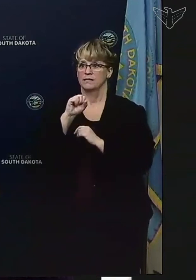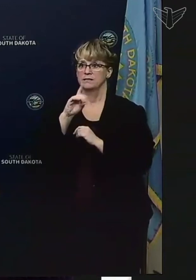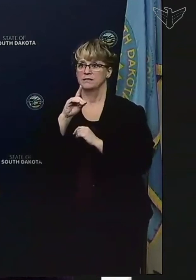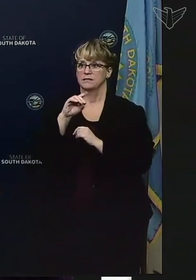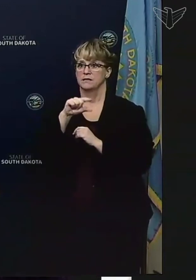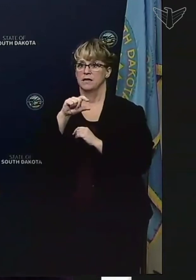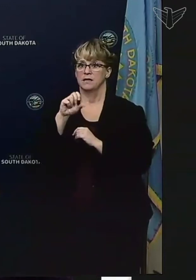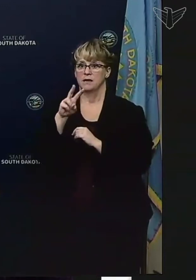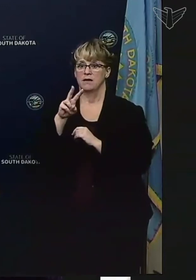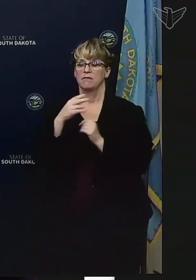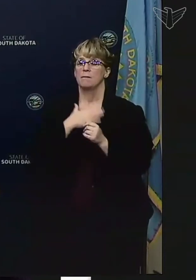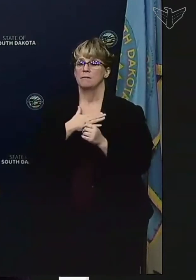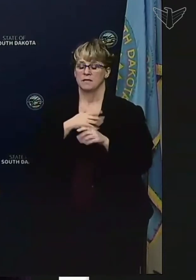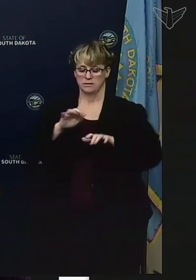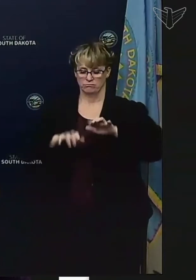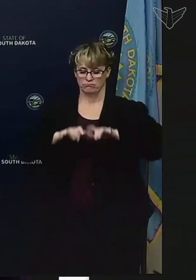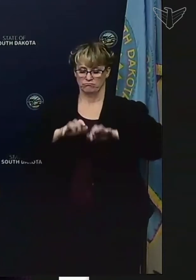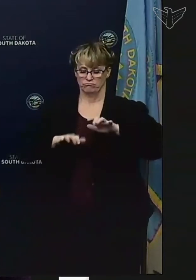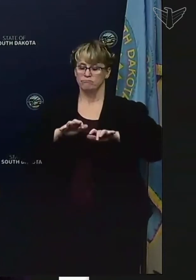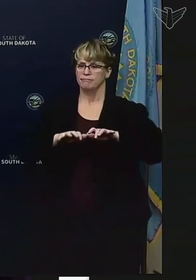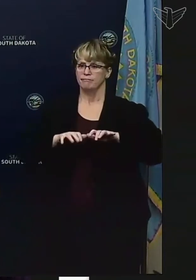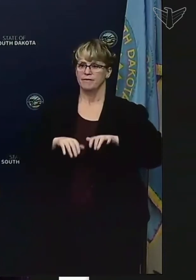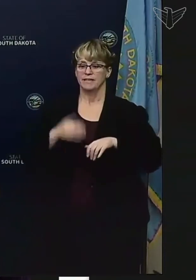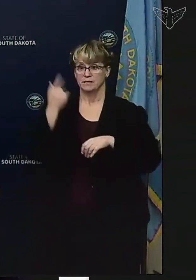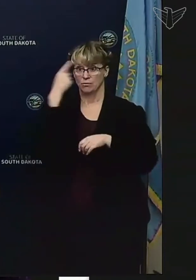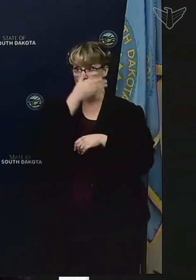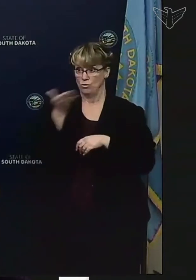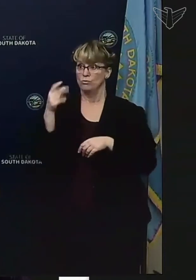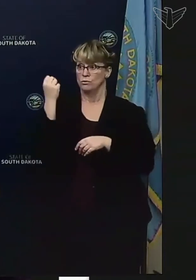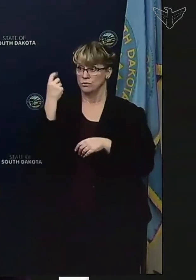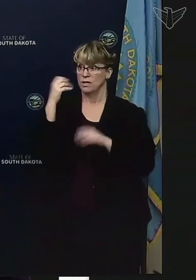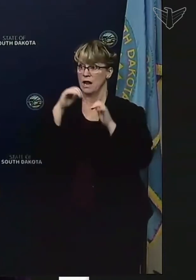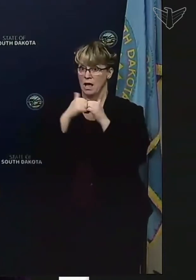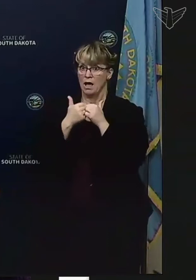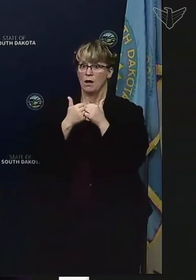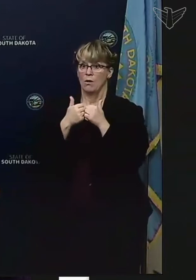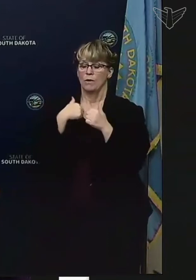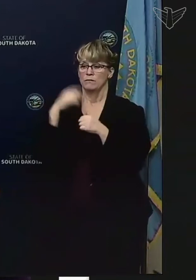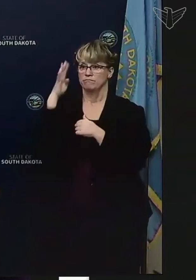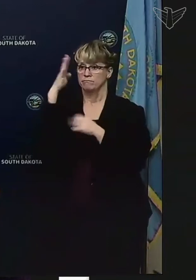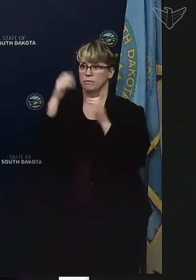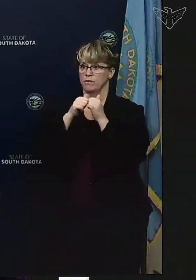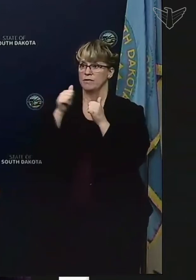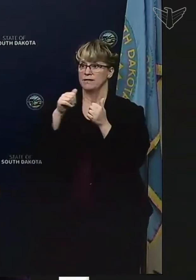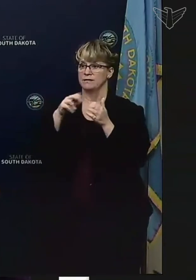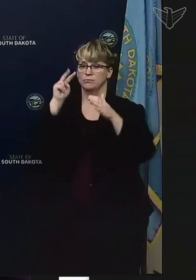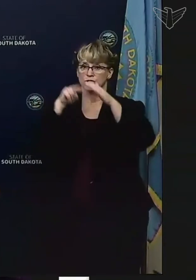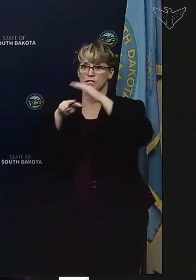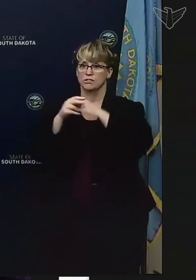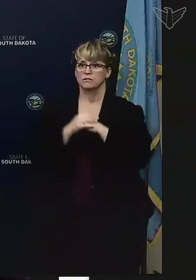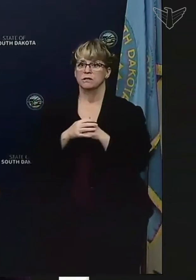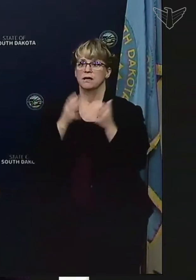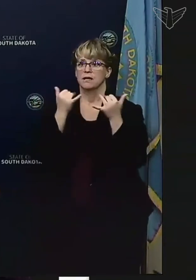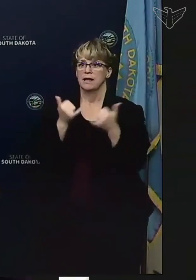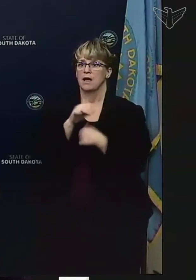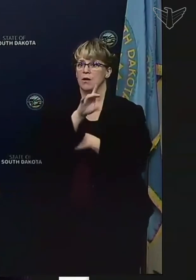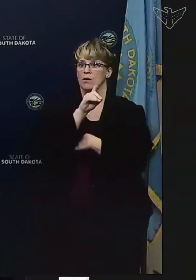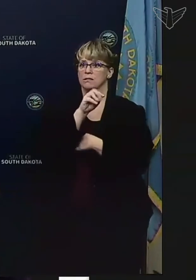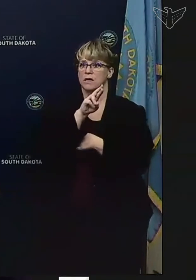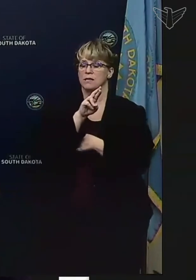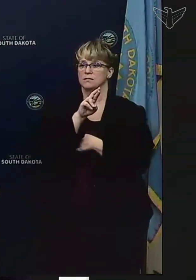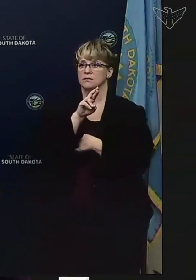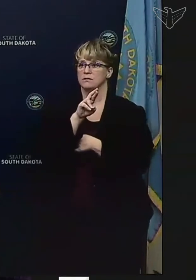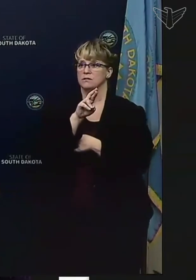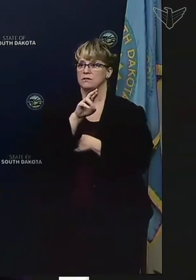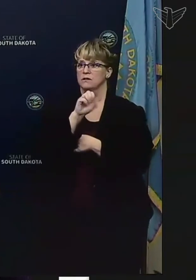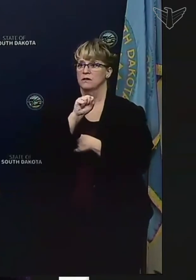So please go and refer to it. It is there for you to understand how we came up with these projections. But let's go to Dr. Allison